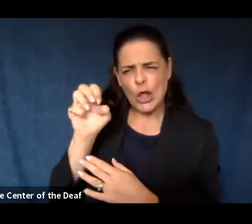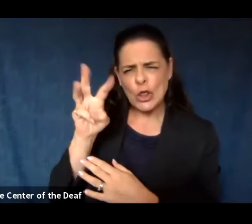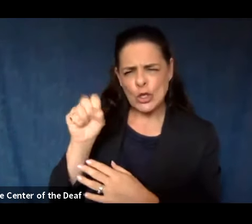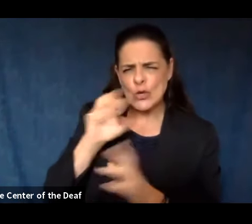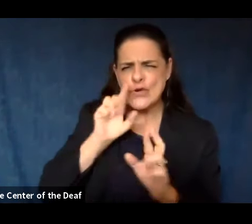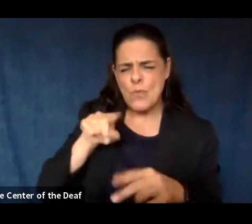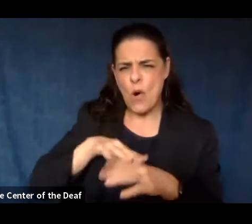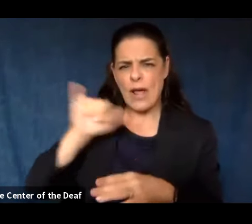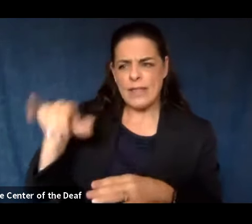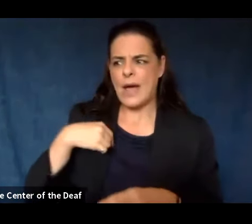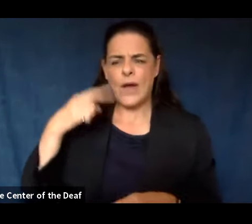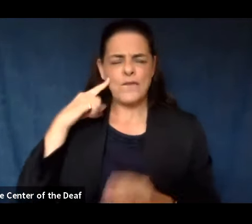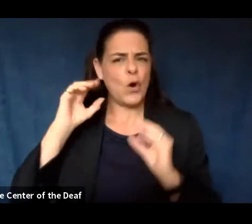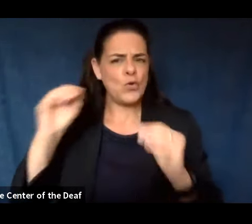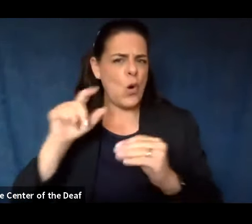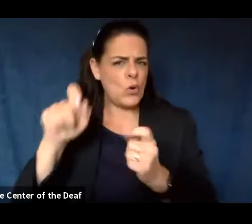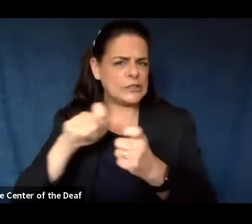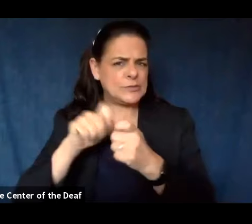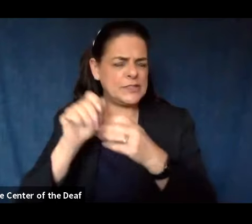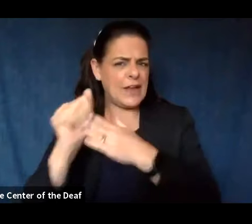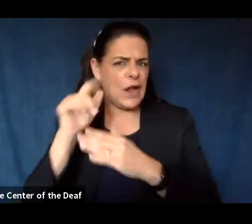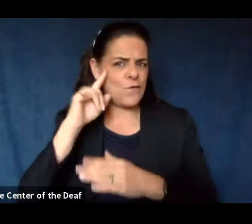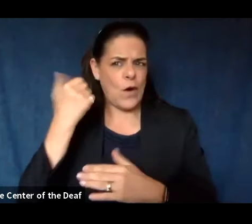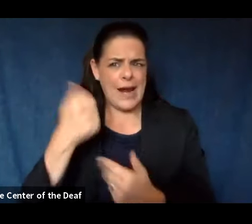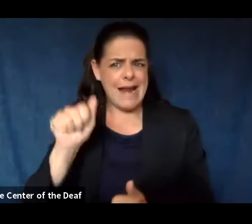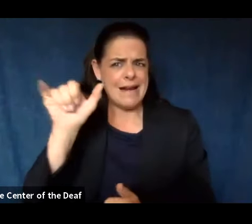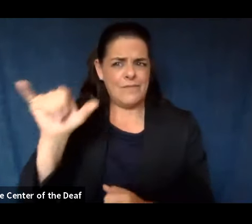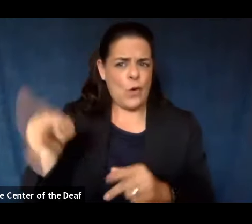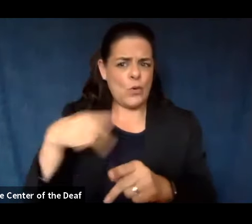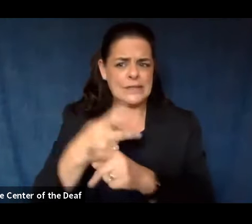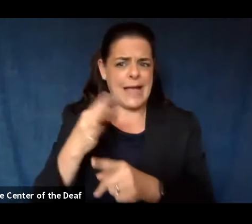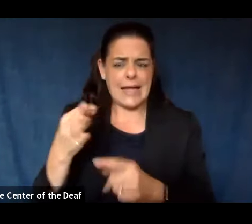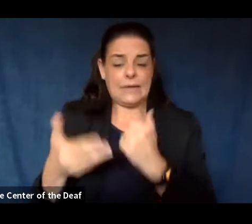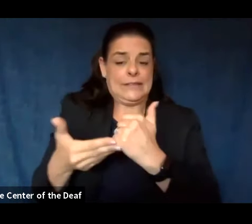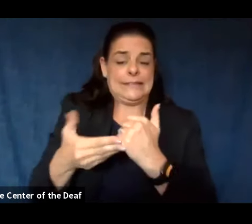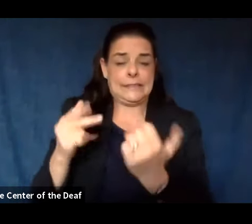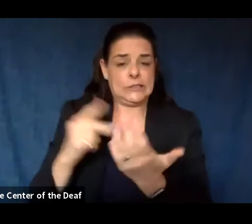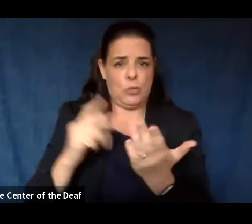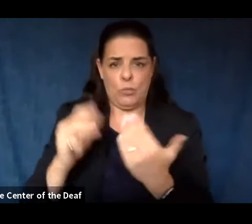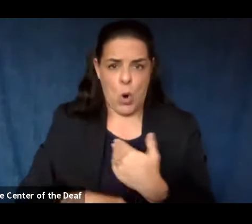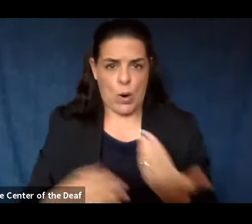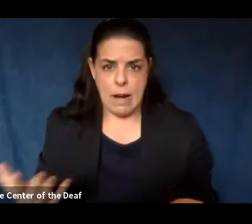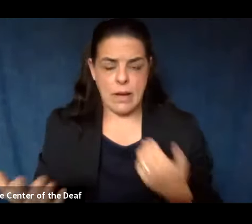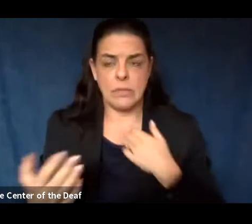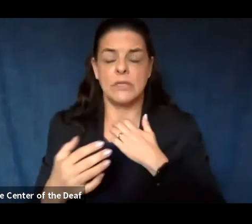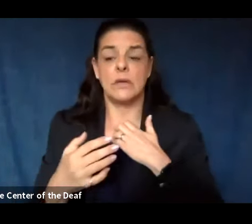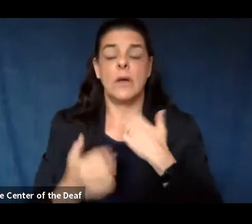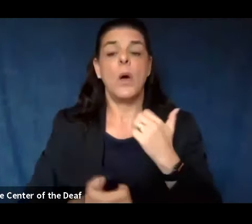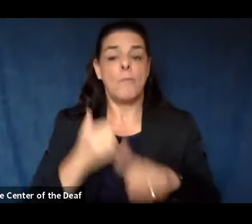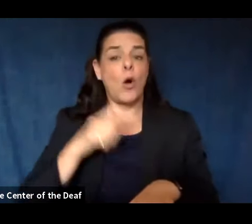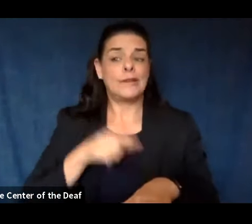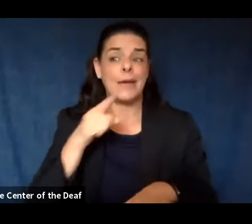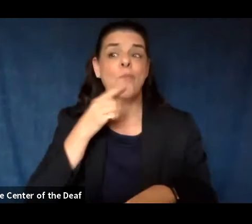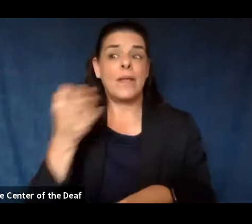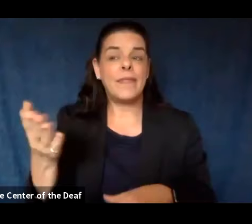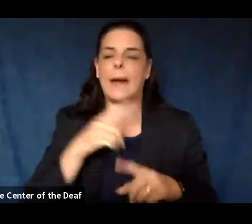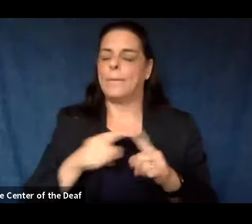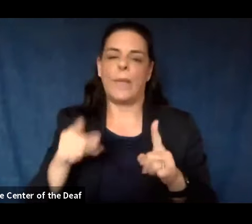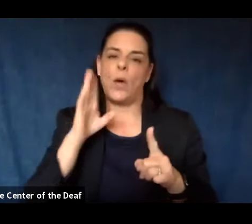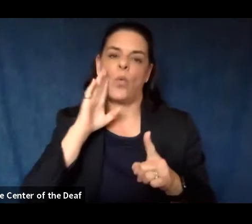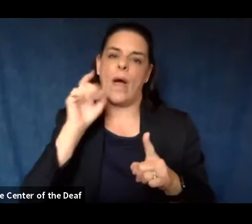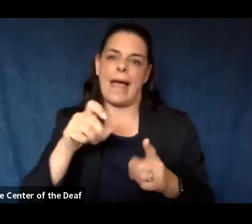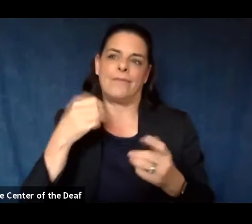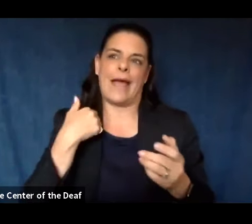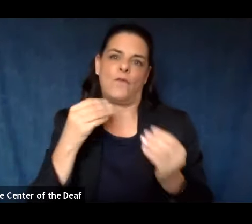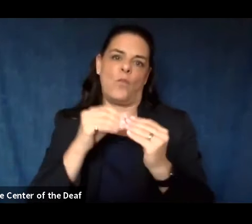guidance on any of those type of assistance programs. They typically exist, but I think more information will need to come on that.